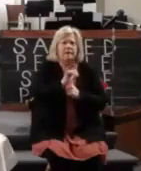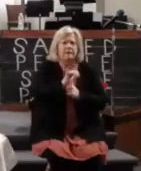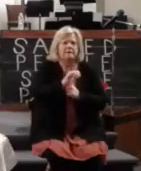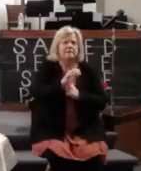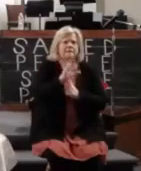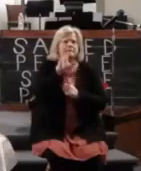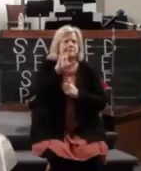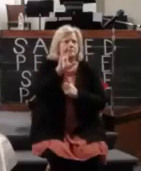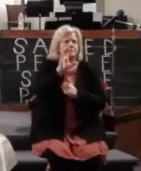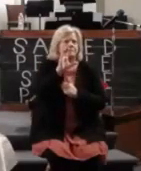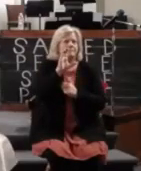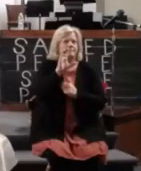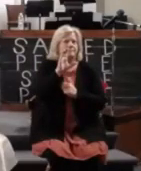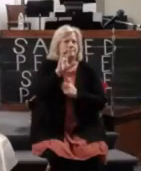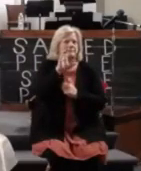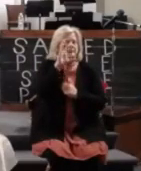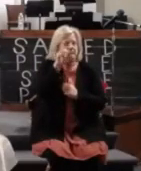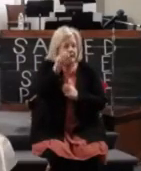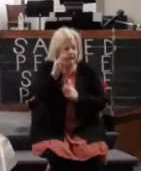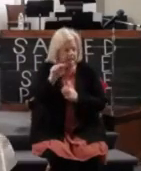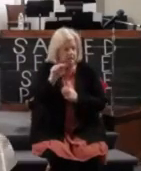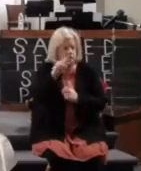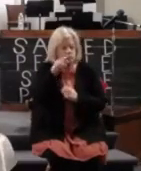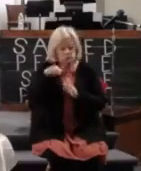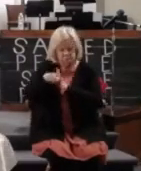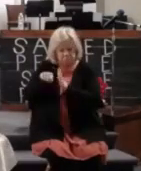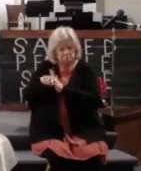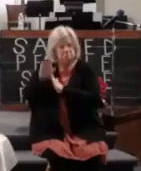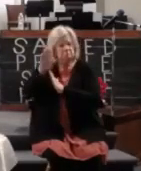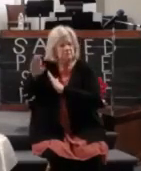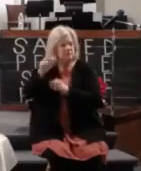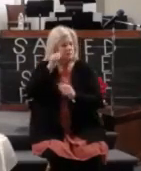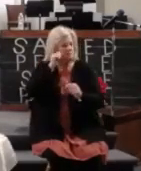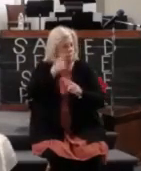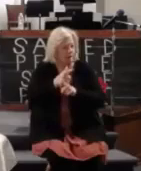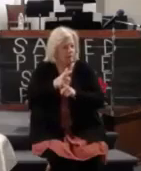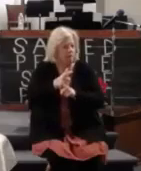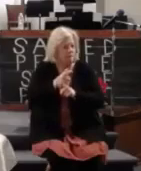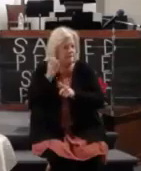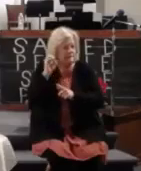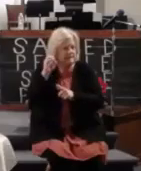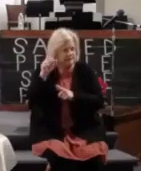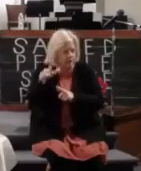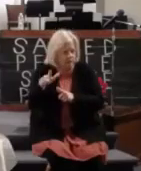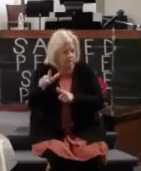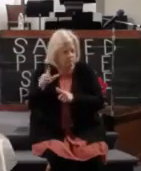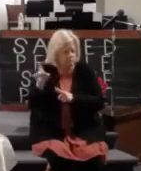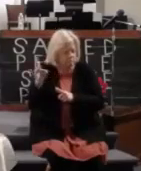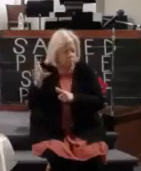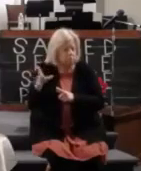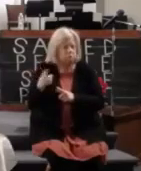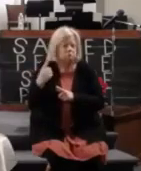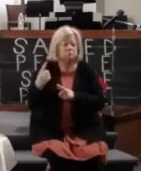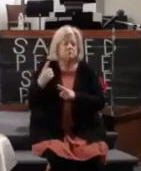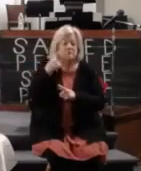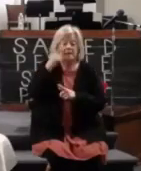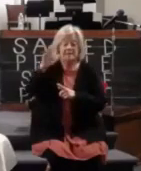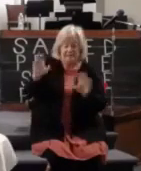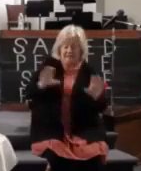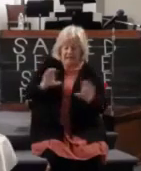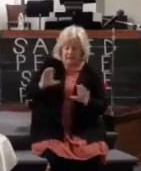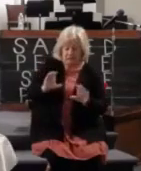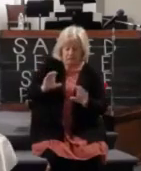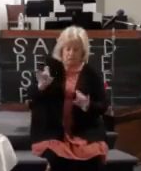belonged to the evil one and murdered his brother. And why did he murder him? Because his own actions were